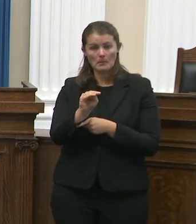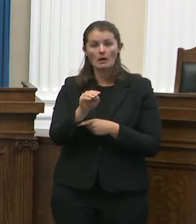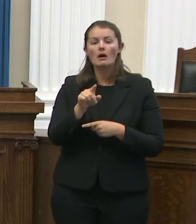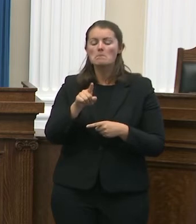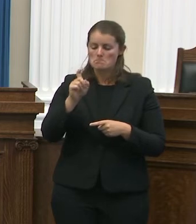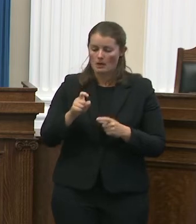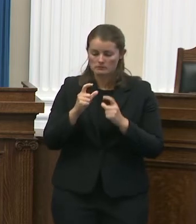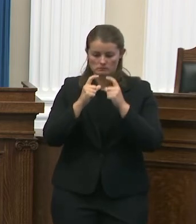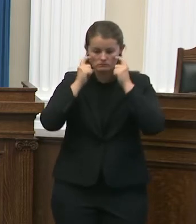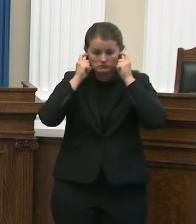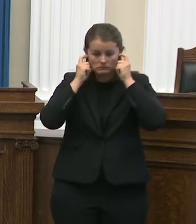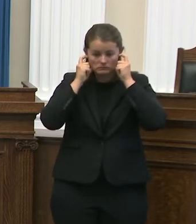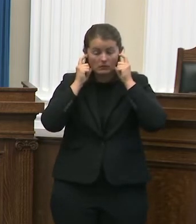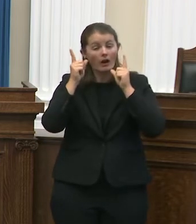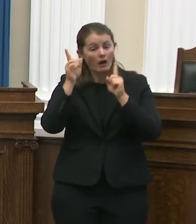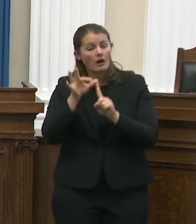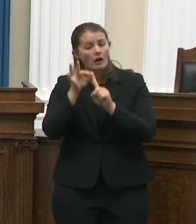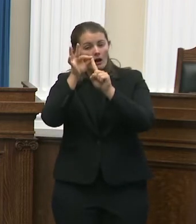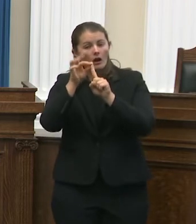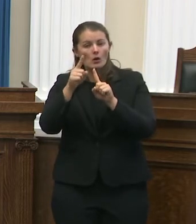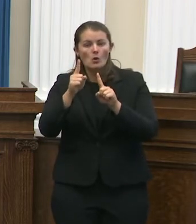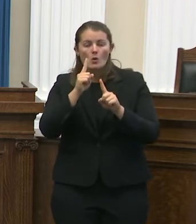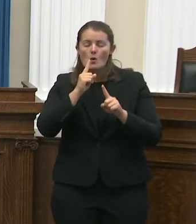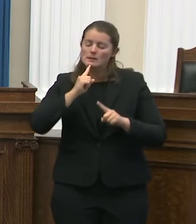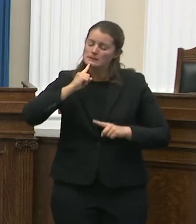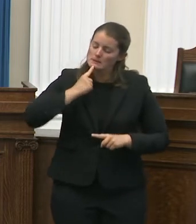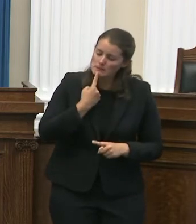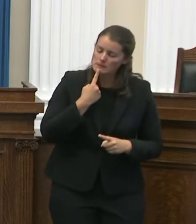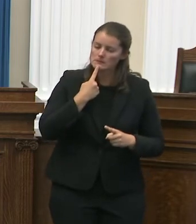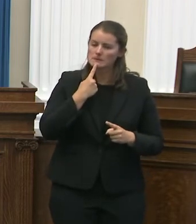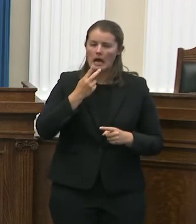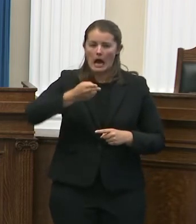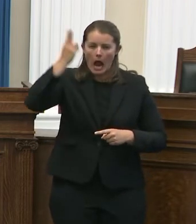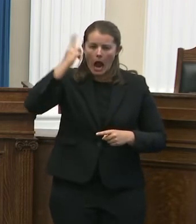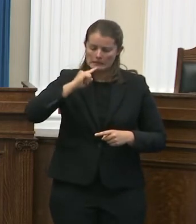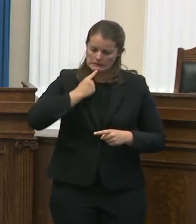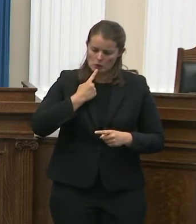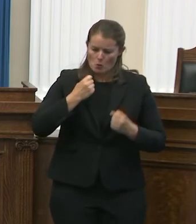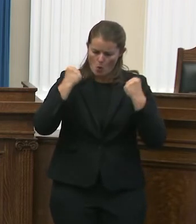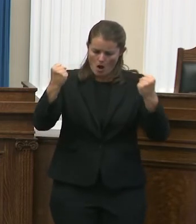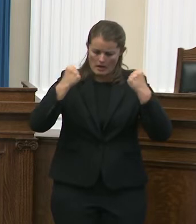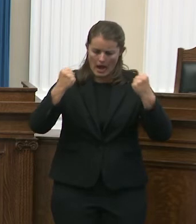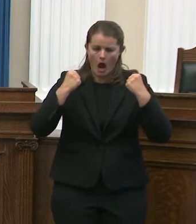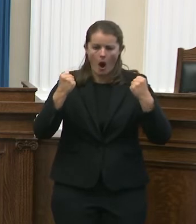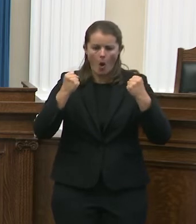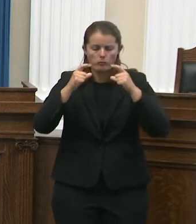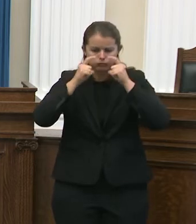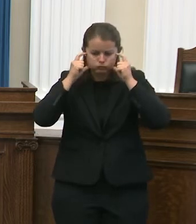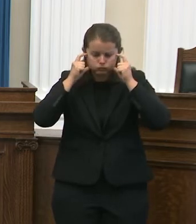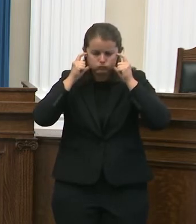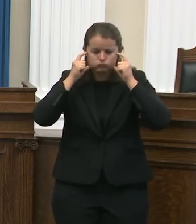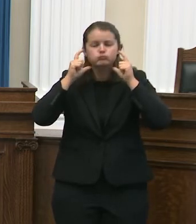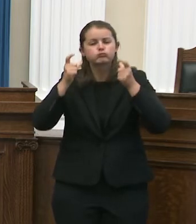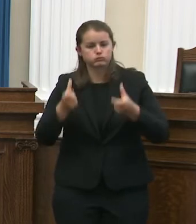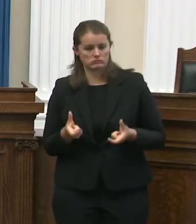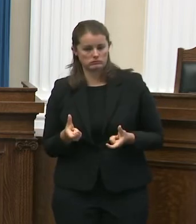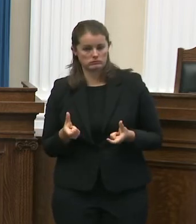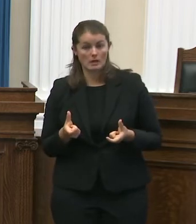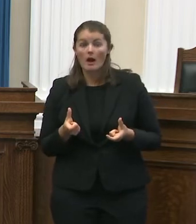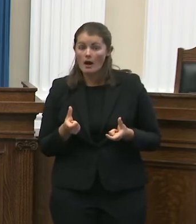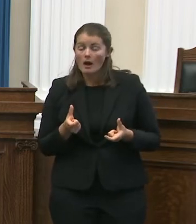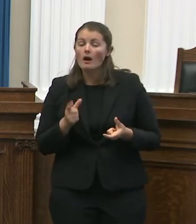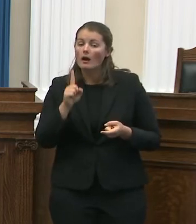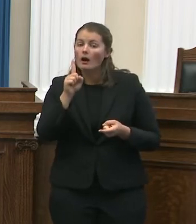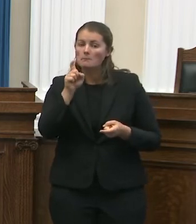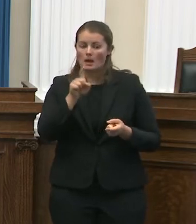in a high-intensity workout. And if that's the case, you must be at least 6 feet apart from other people. And when I say gyms,